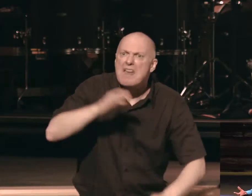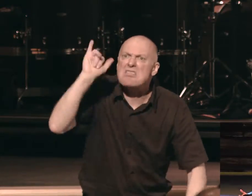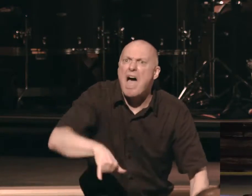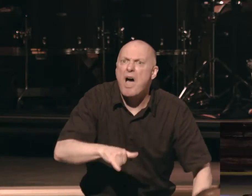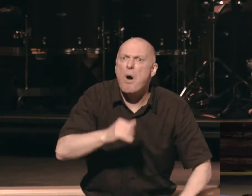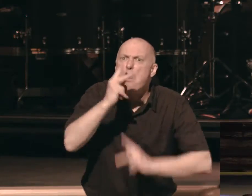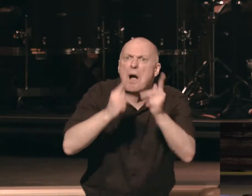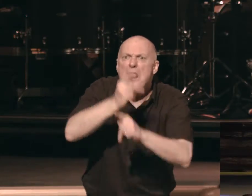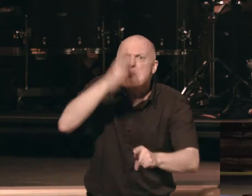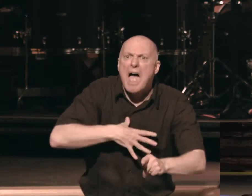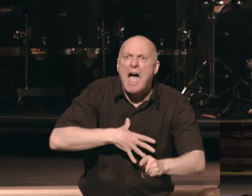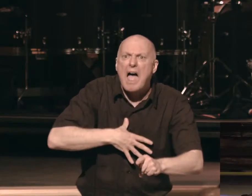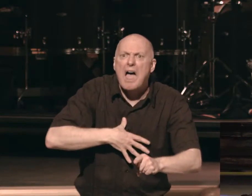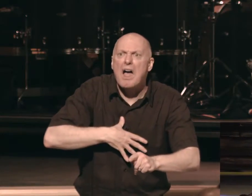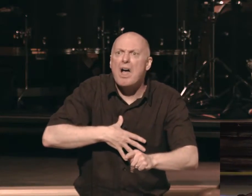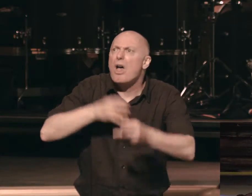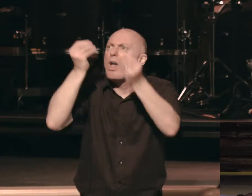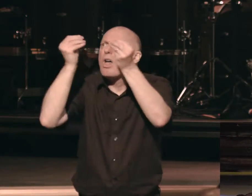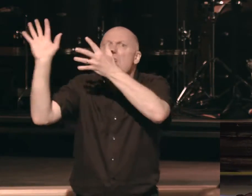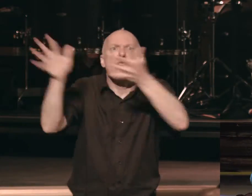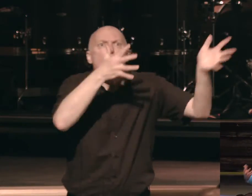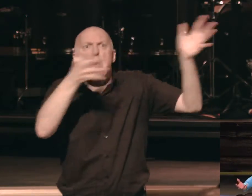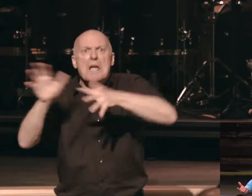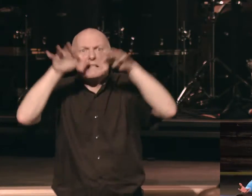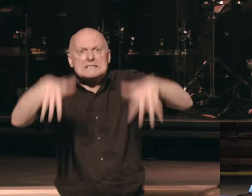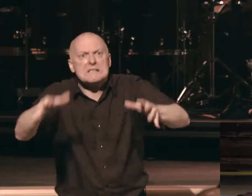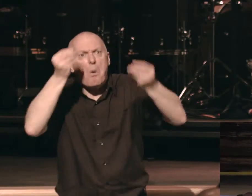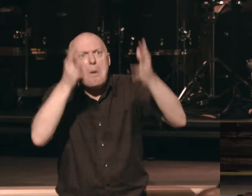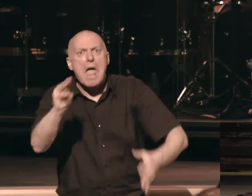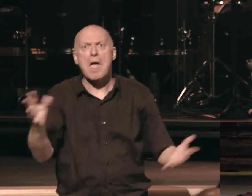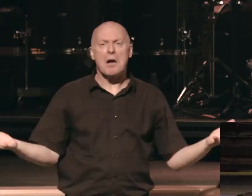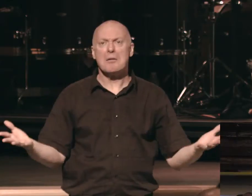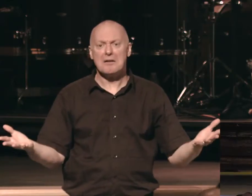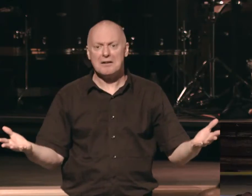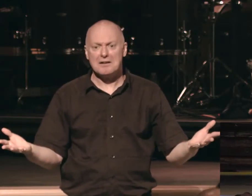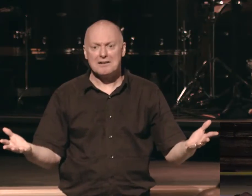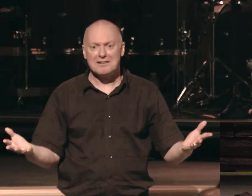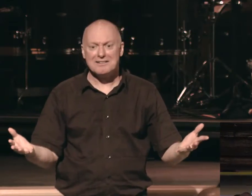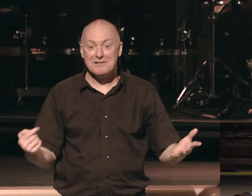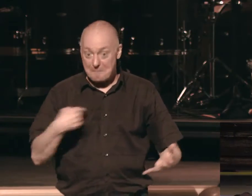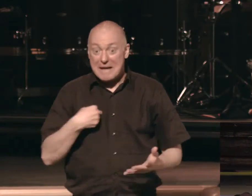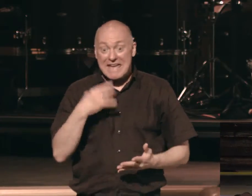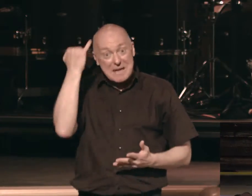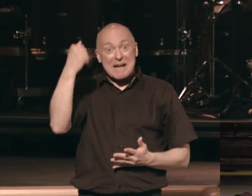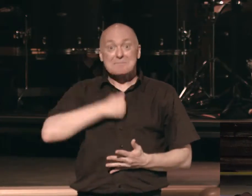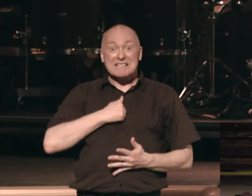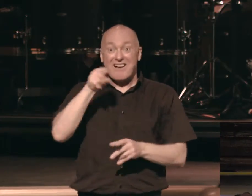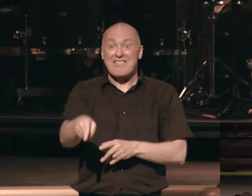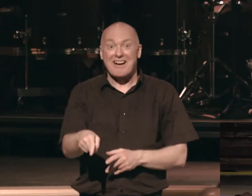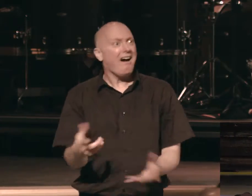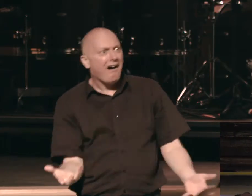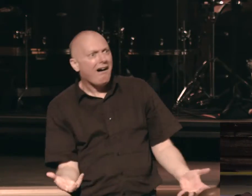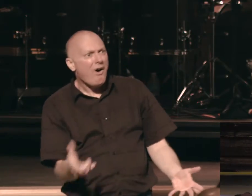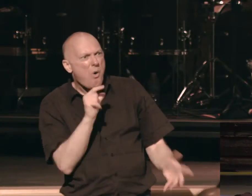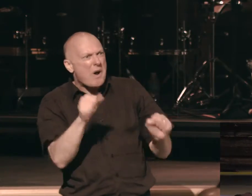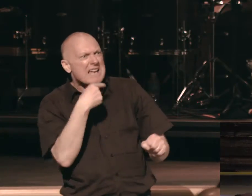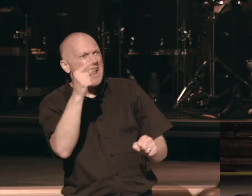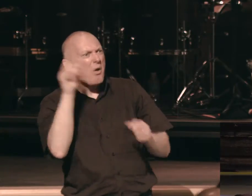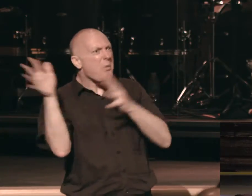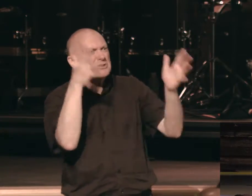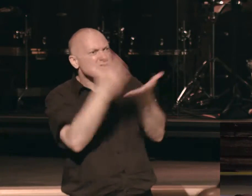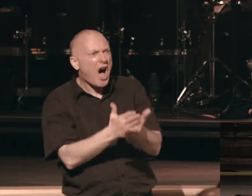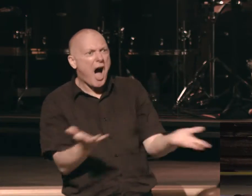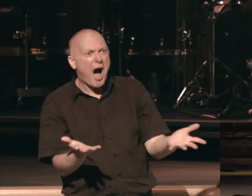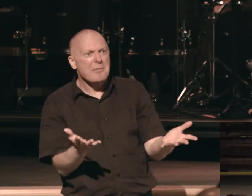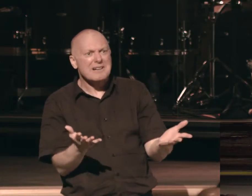this? Who even the wind and the seas obey him? I'd be with them. I'm like, what kind of man is this? Who can tell the wind to stop and it